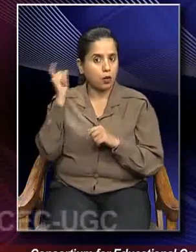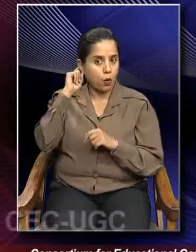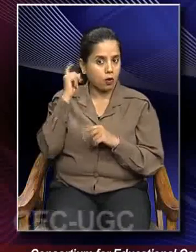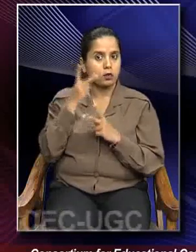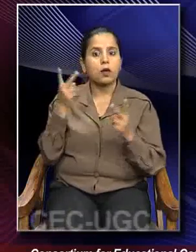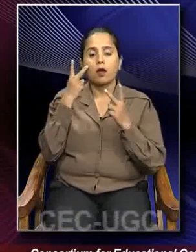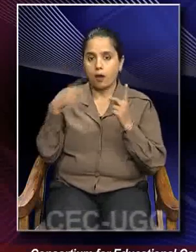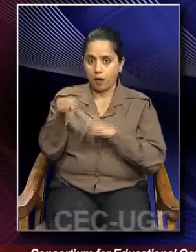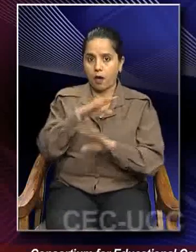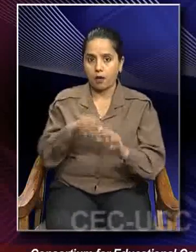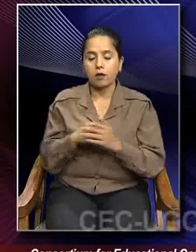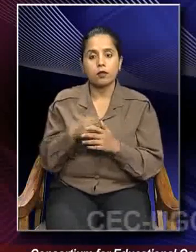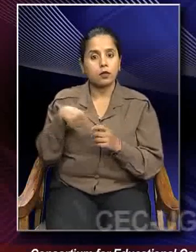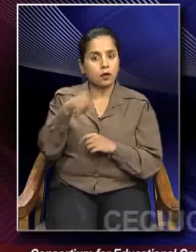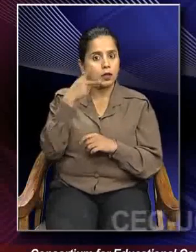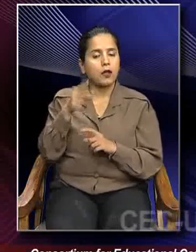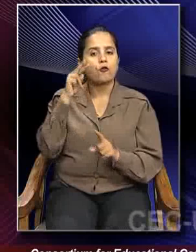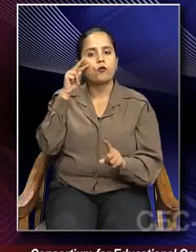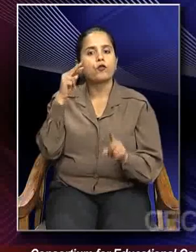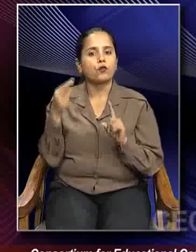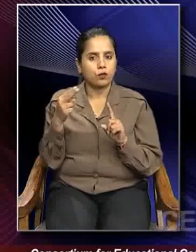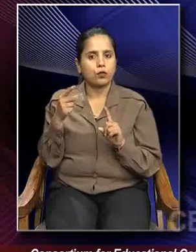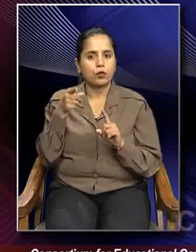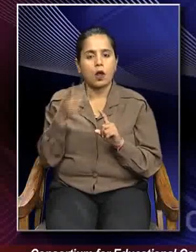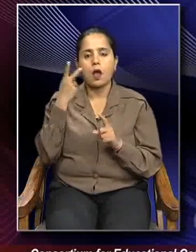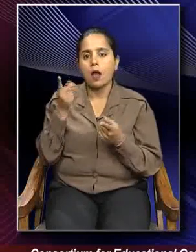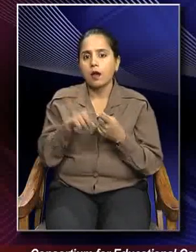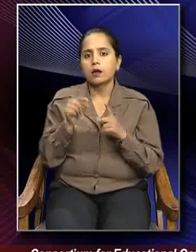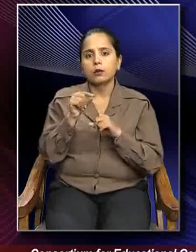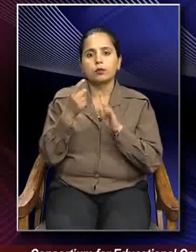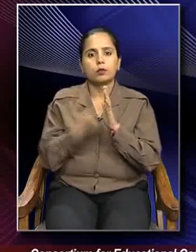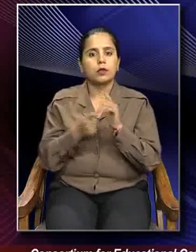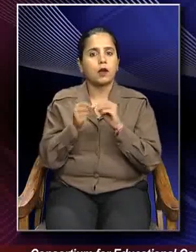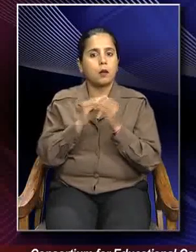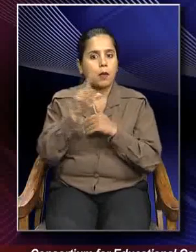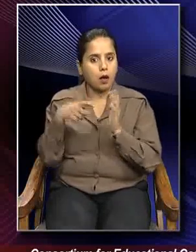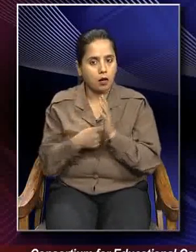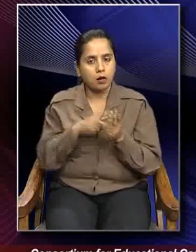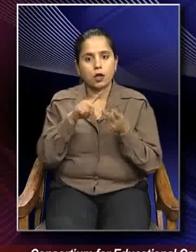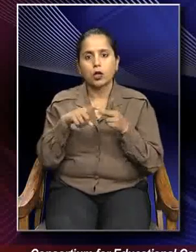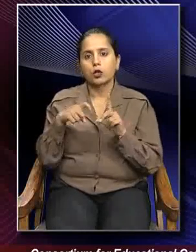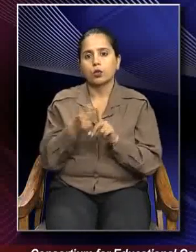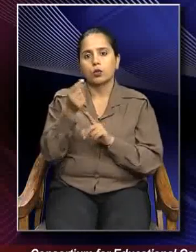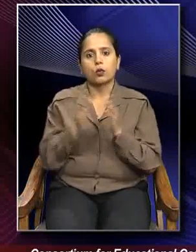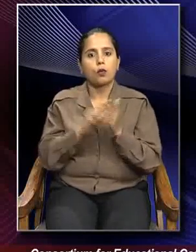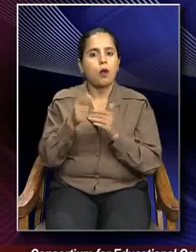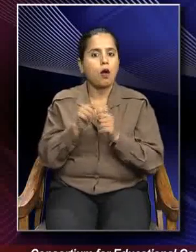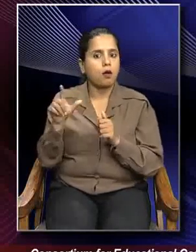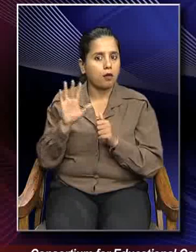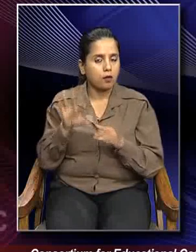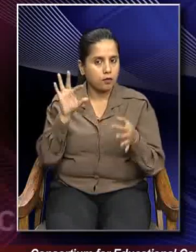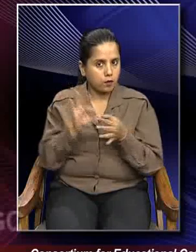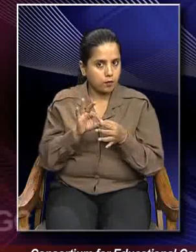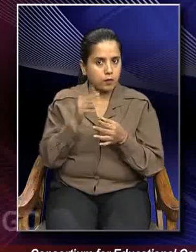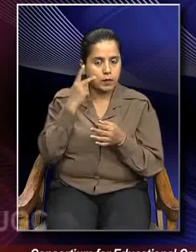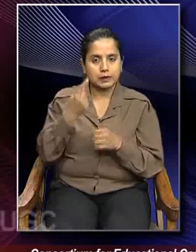consciousness. So these are the viewpoints that are held by Prabhakar and Kumaril in connection to the notion of